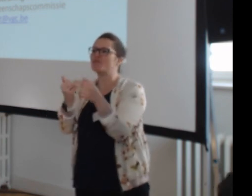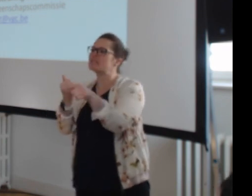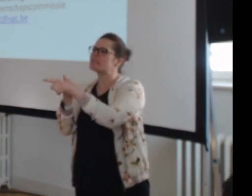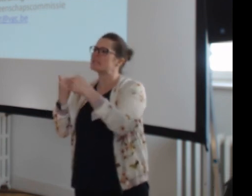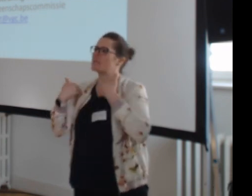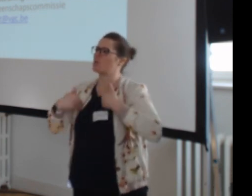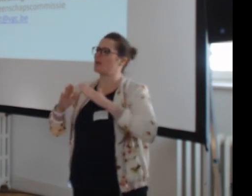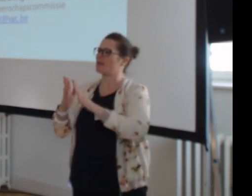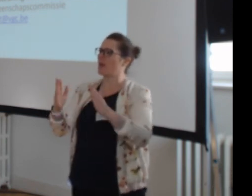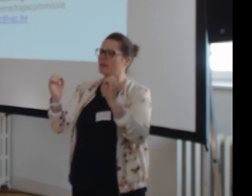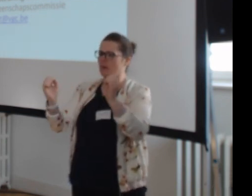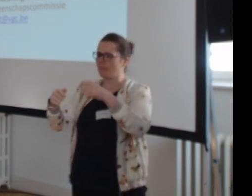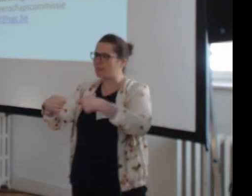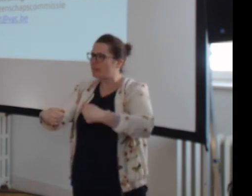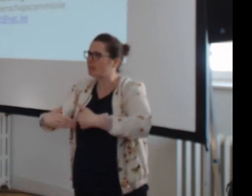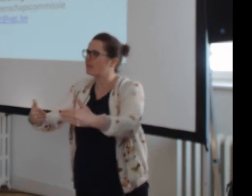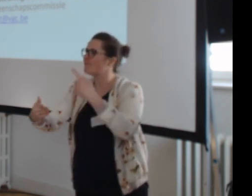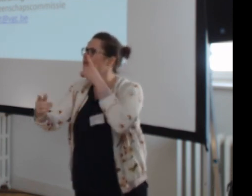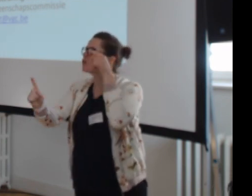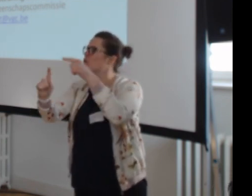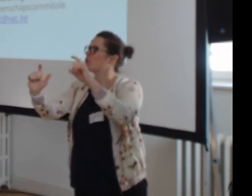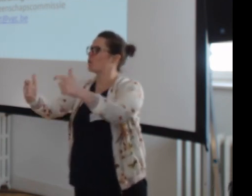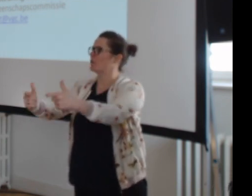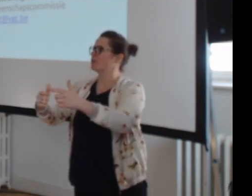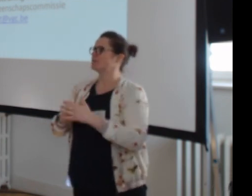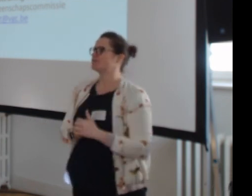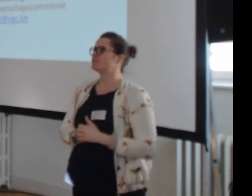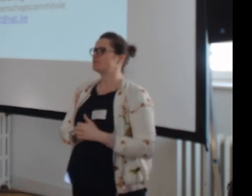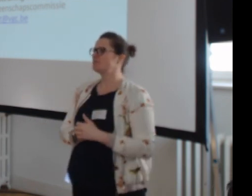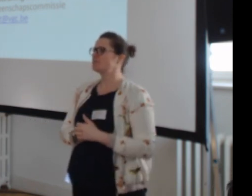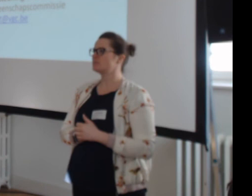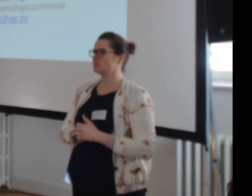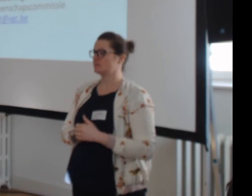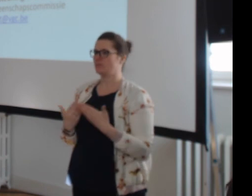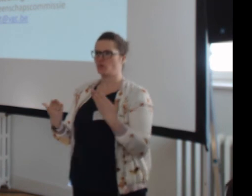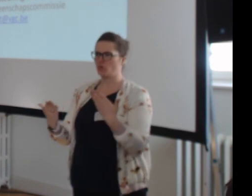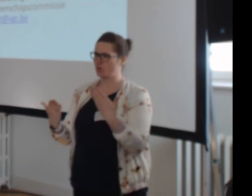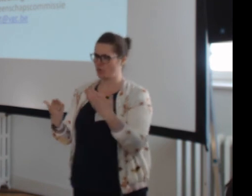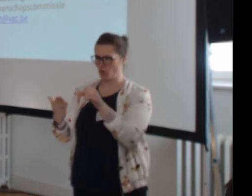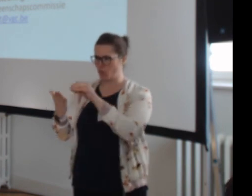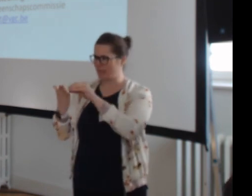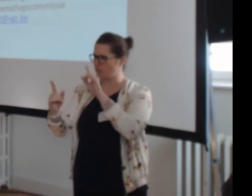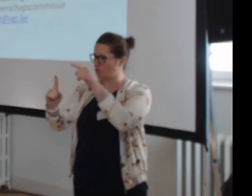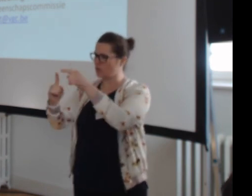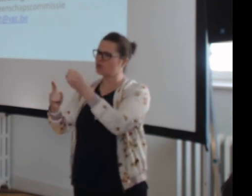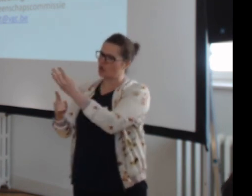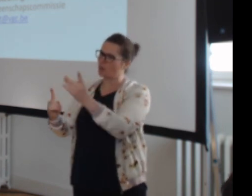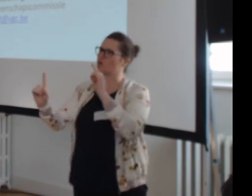public libraries for target groups we don't reach right now.